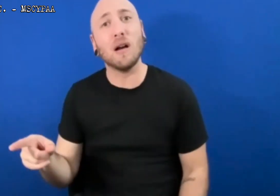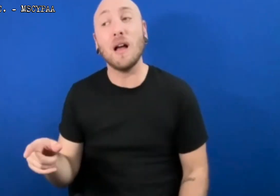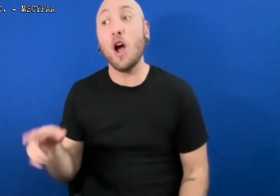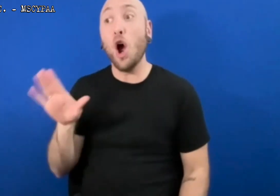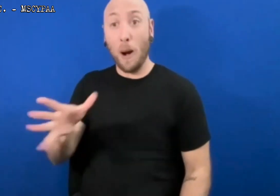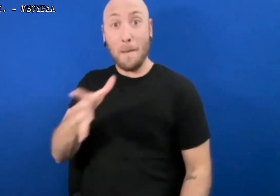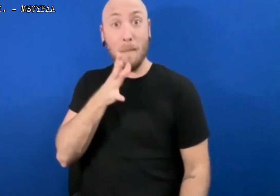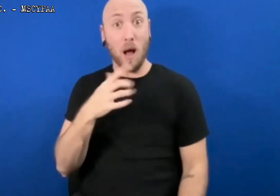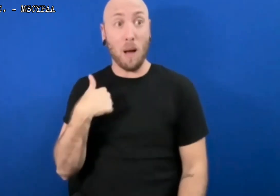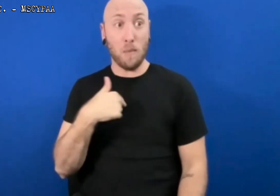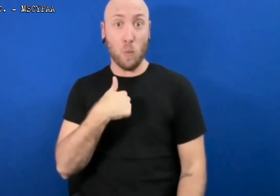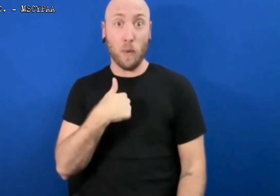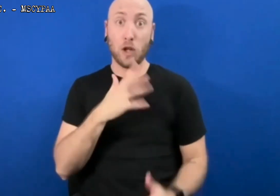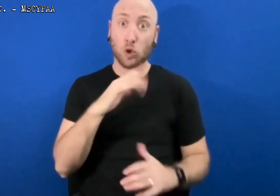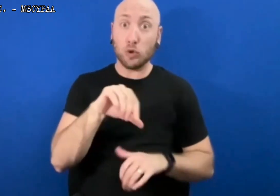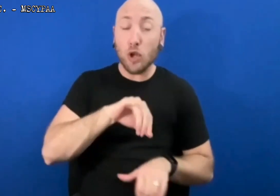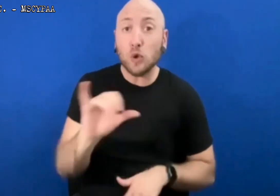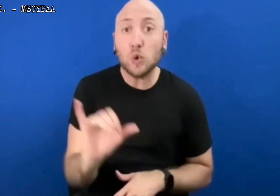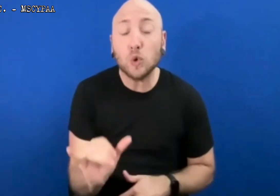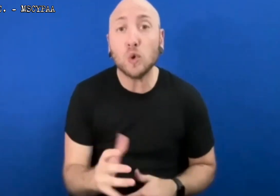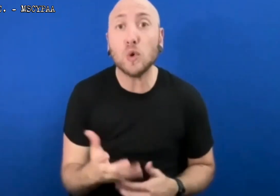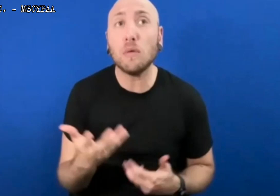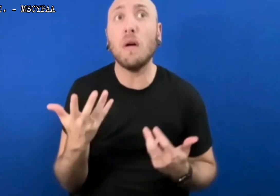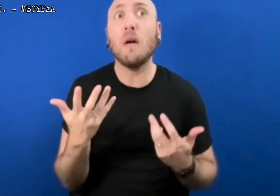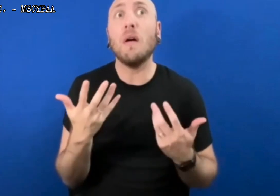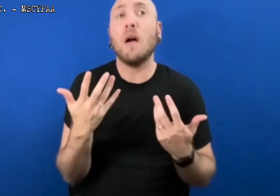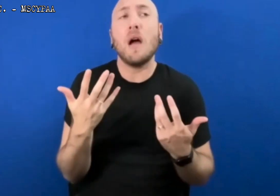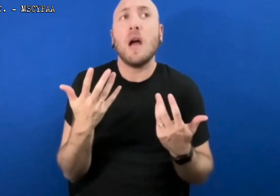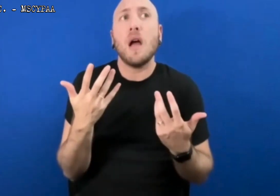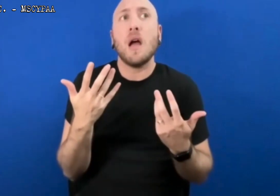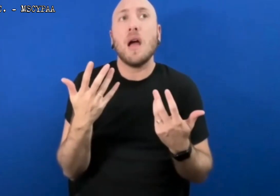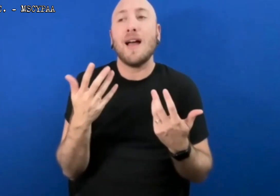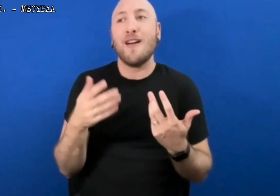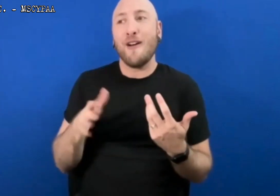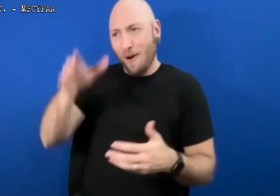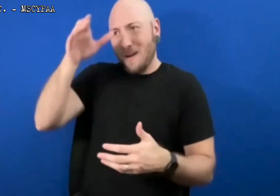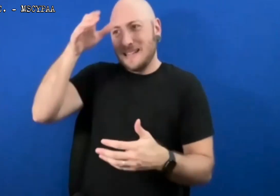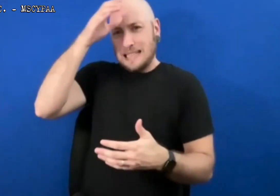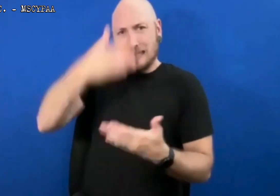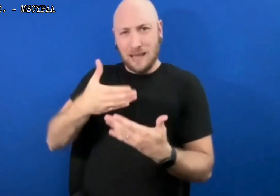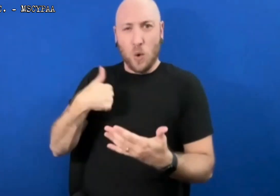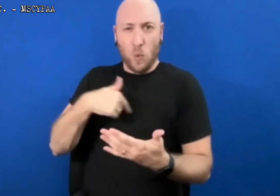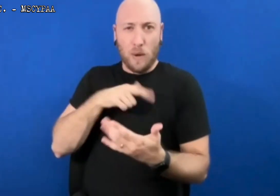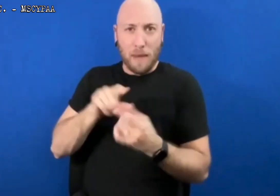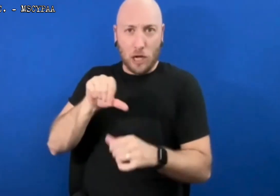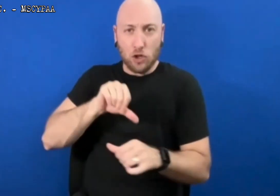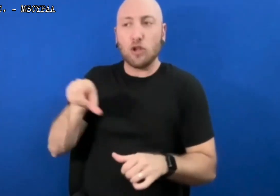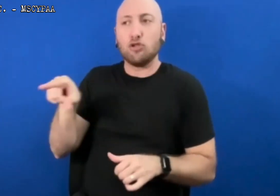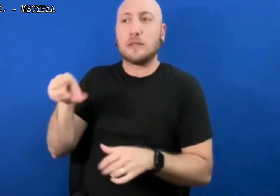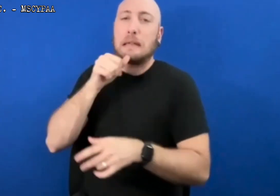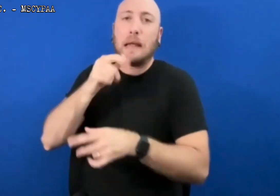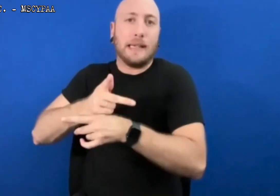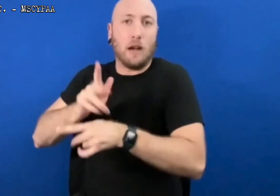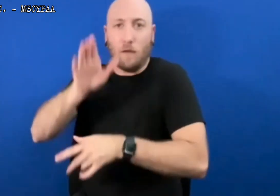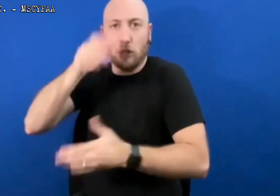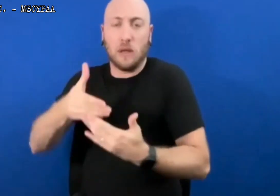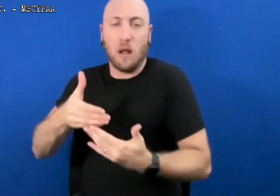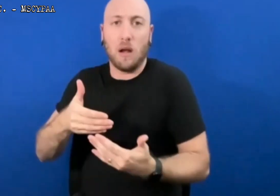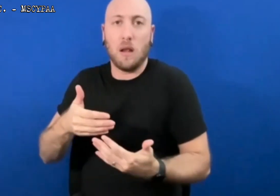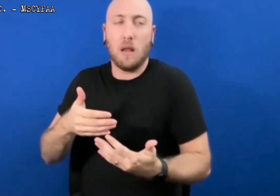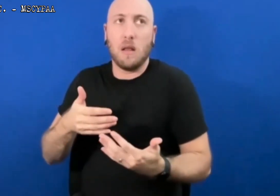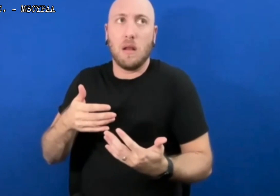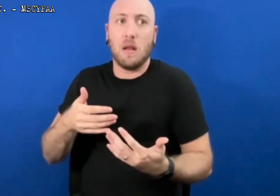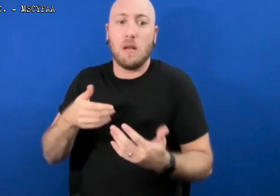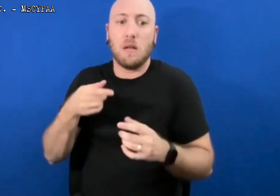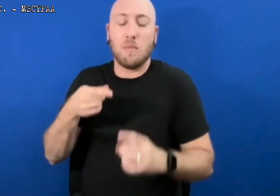Like I've been talking. I met her son one time. She didn't have custody, but it's just absolutely